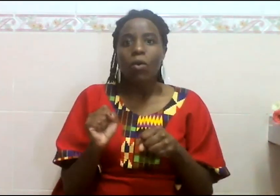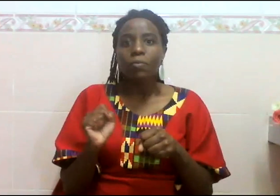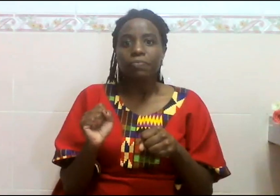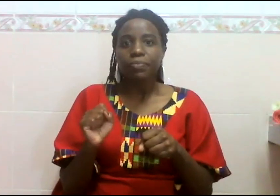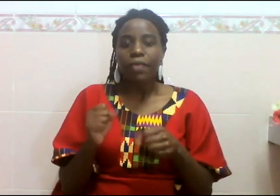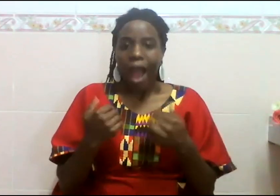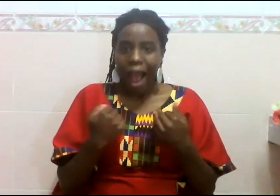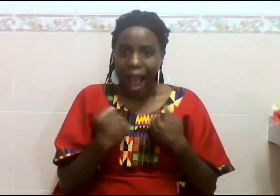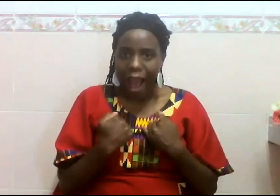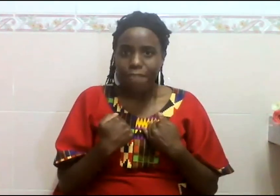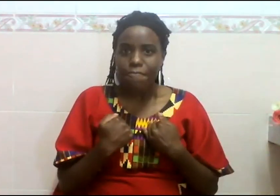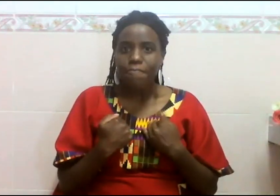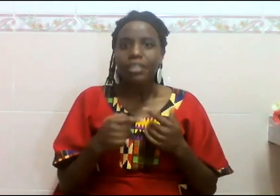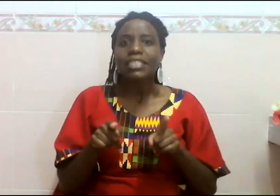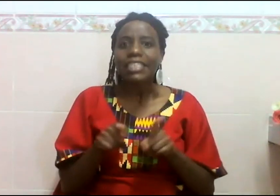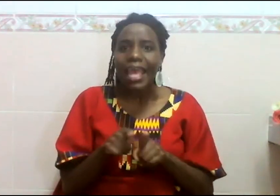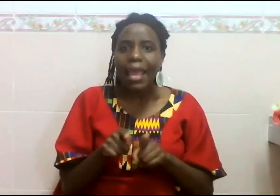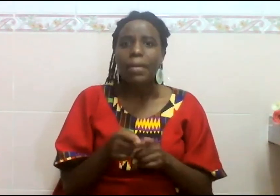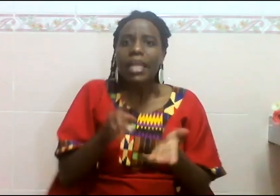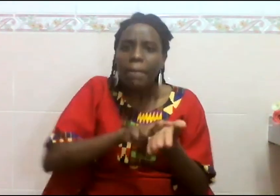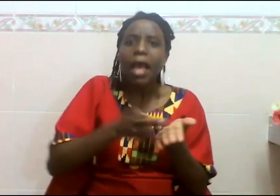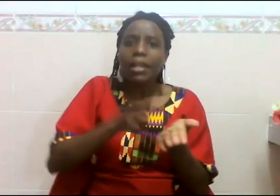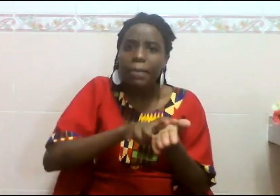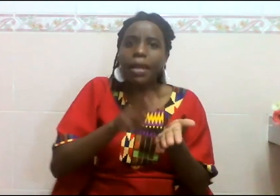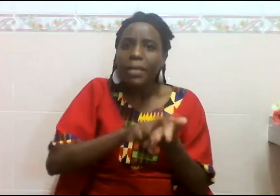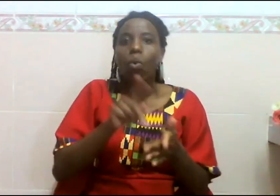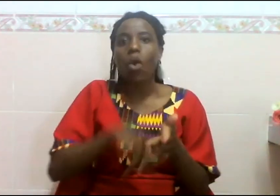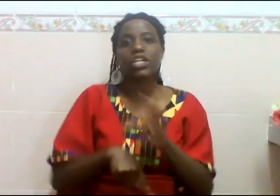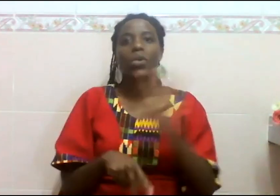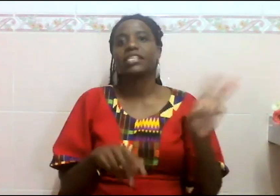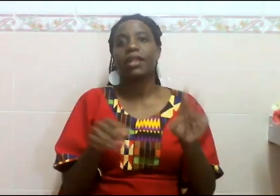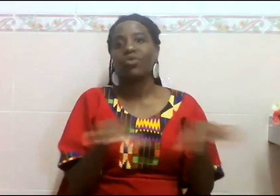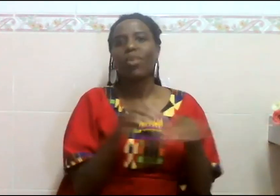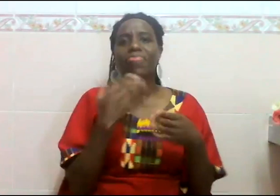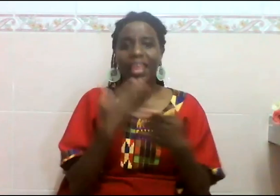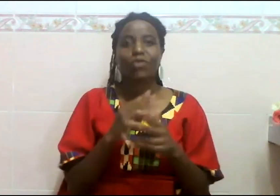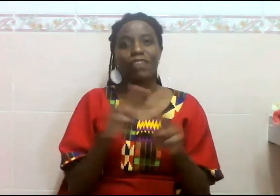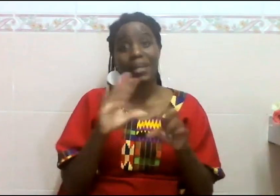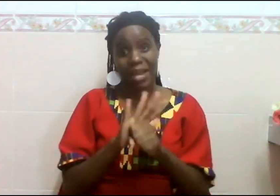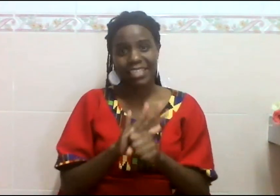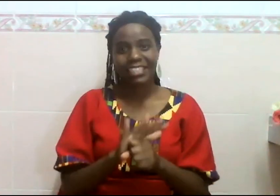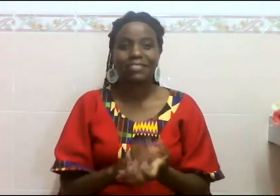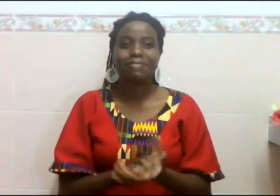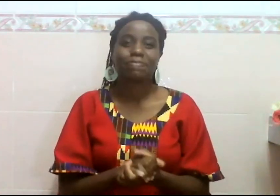a reproduction based on what we have down here. Thank you very much.